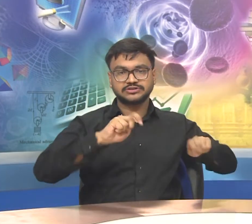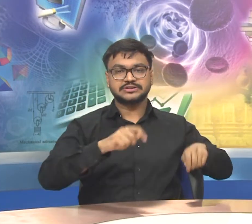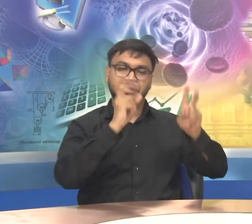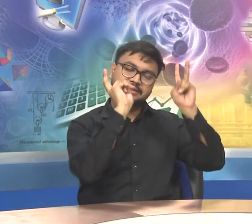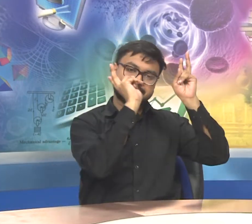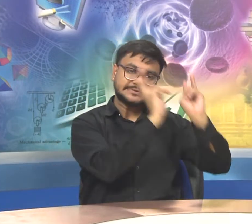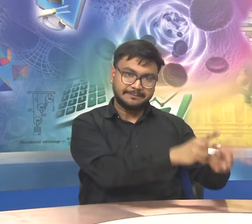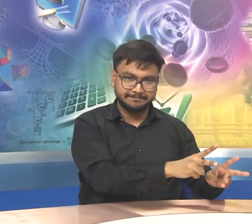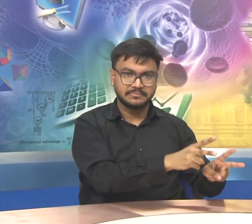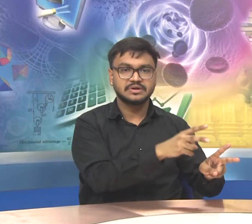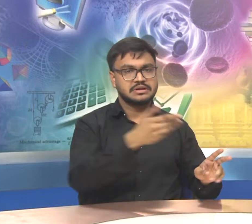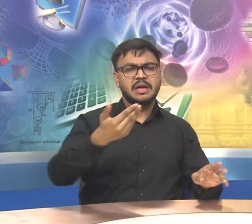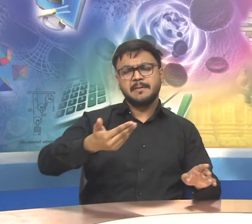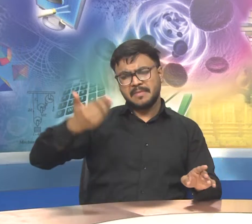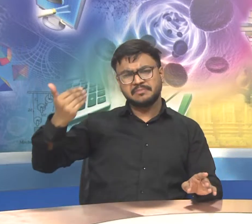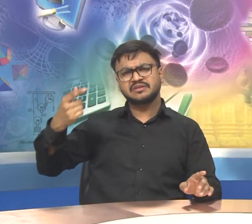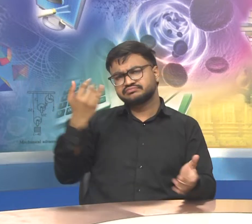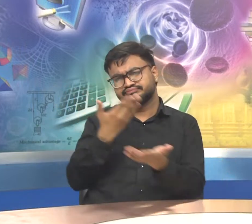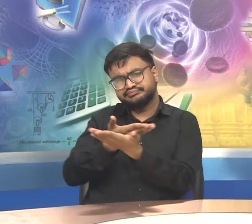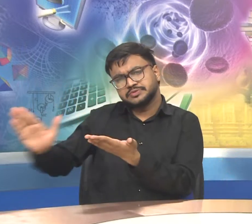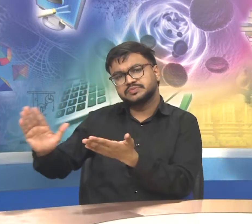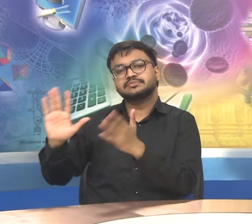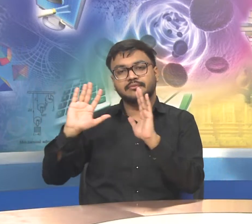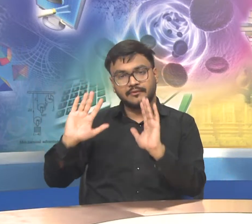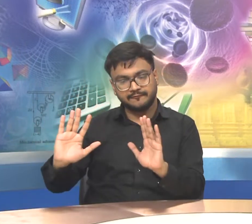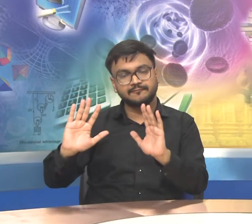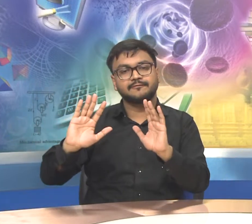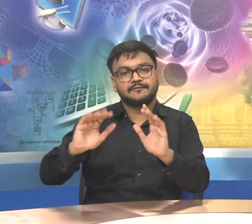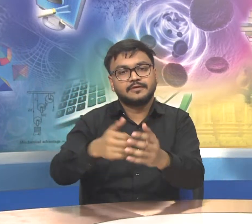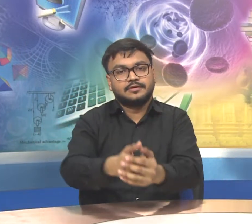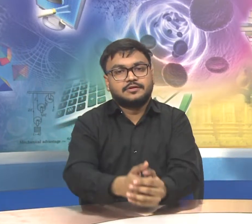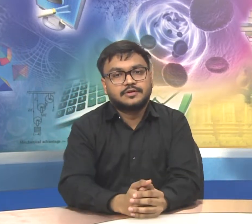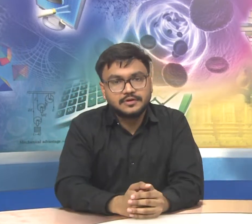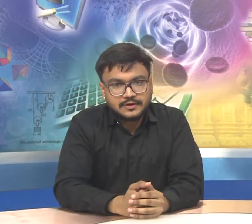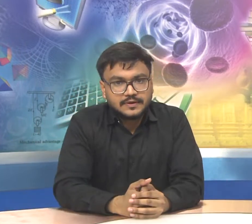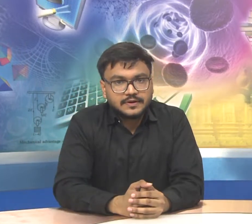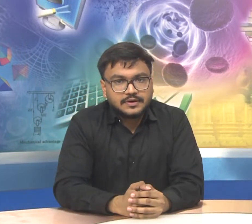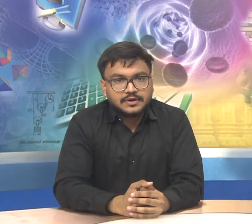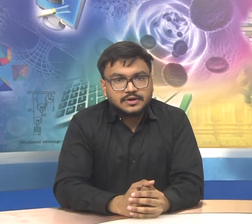resolution could not be passed by the Parliament.